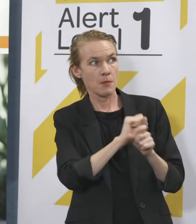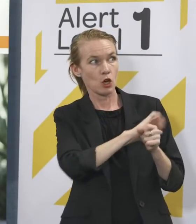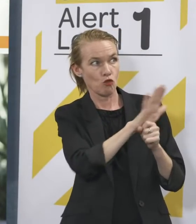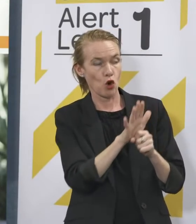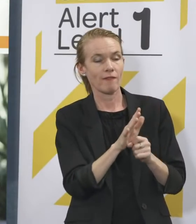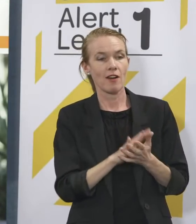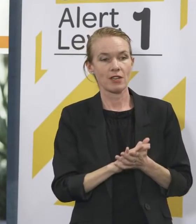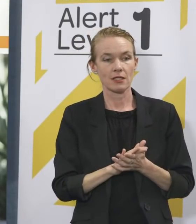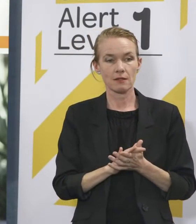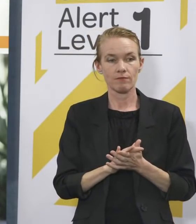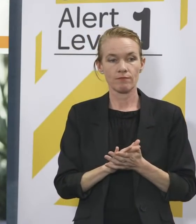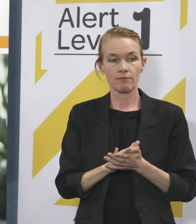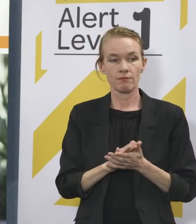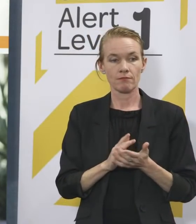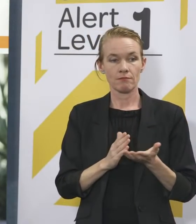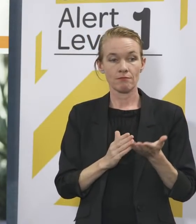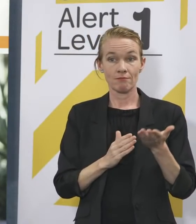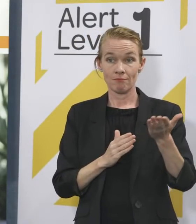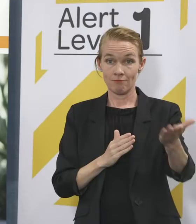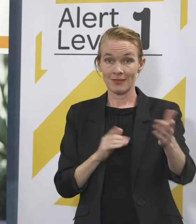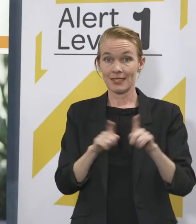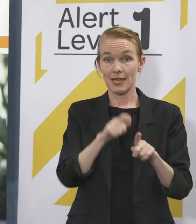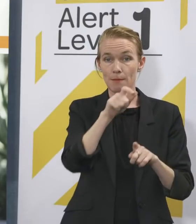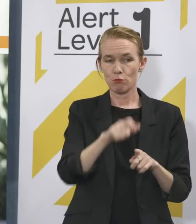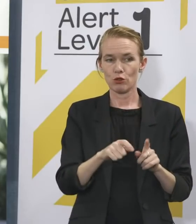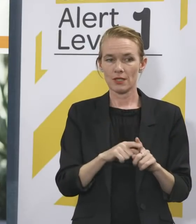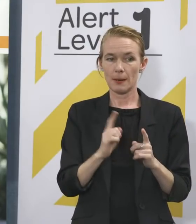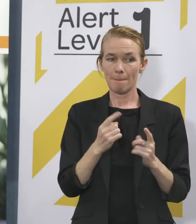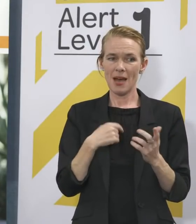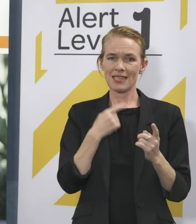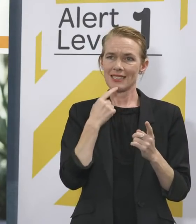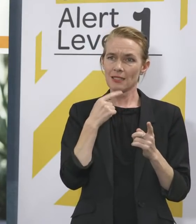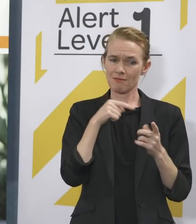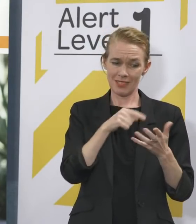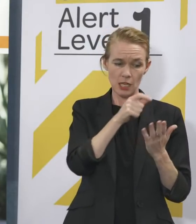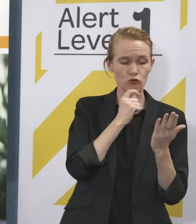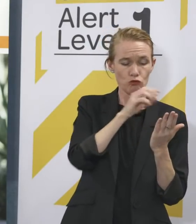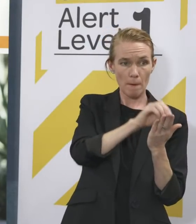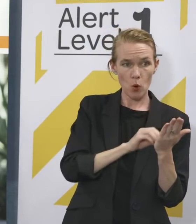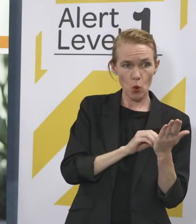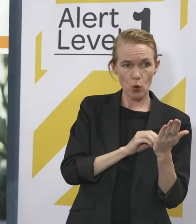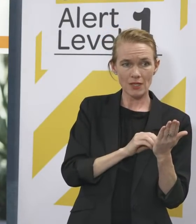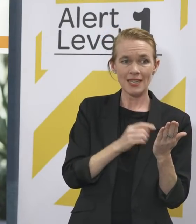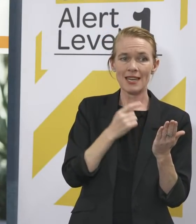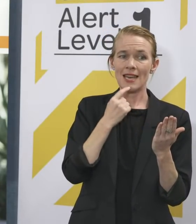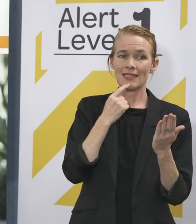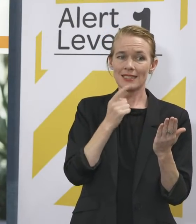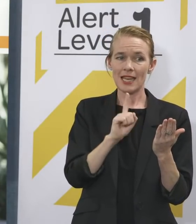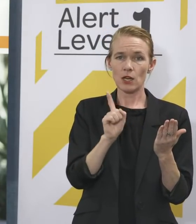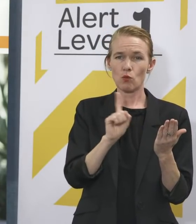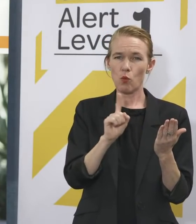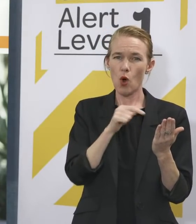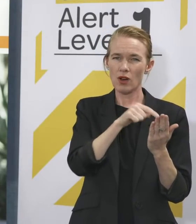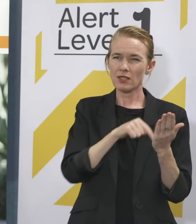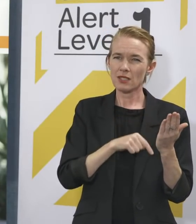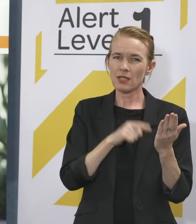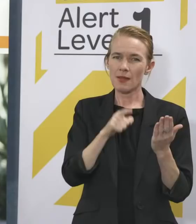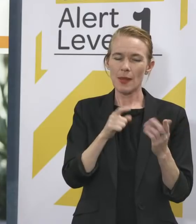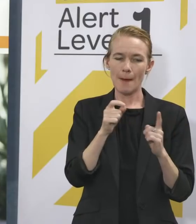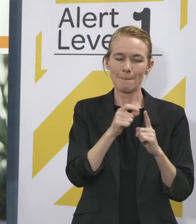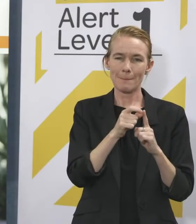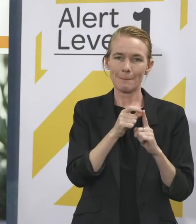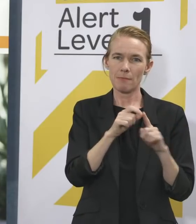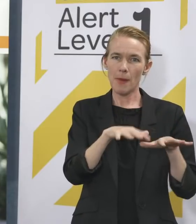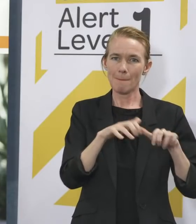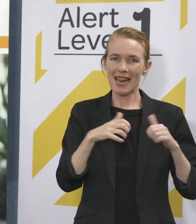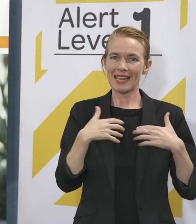did say that the PHUs wanted a nationalised technology solution for both case management and contact tracing.